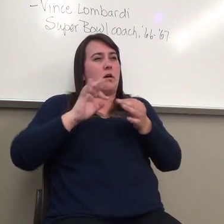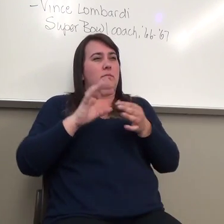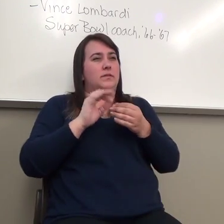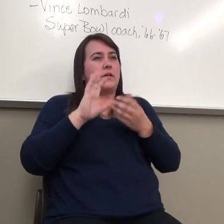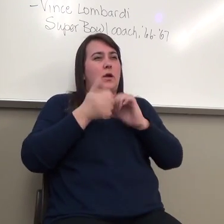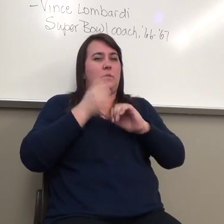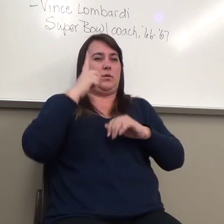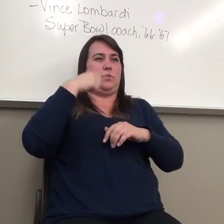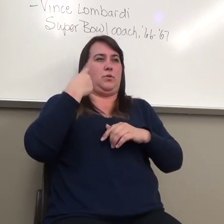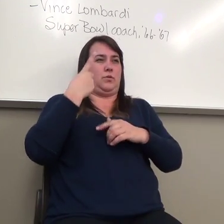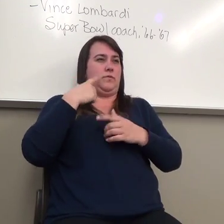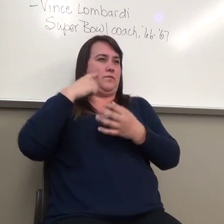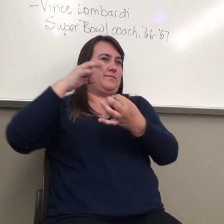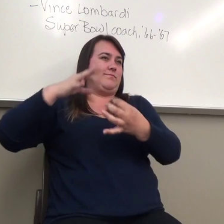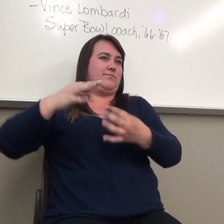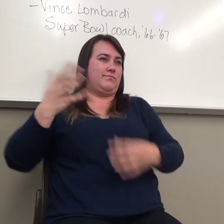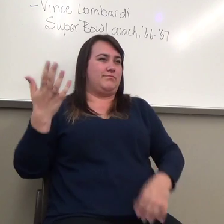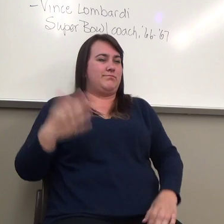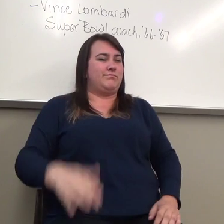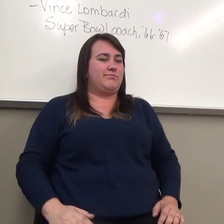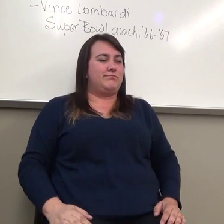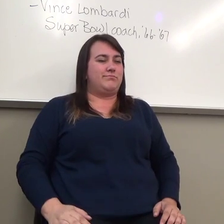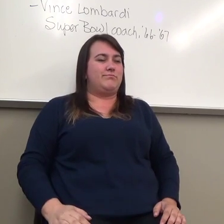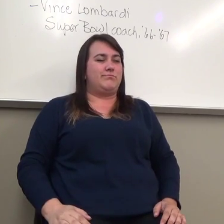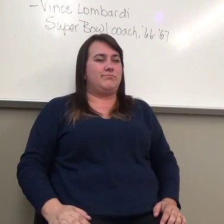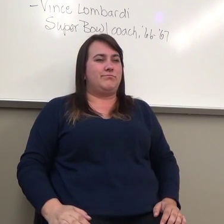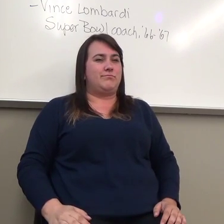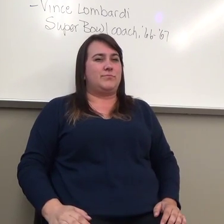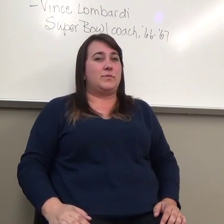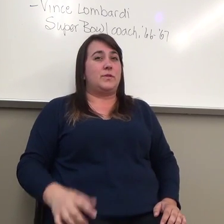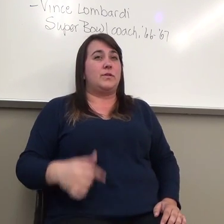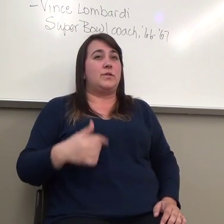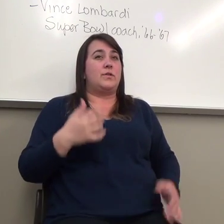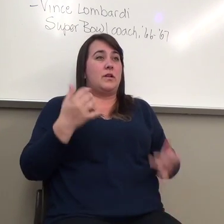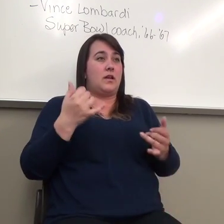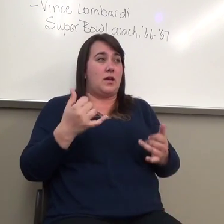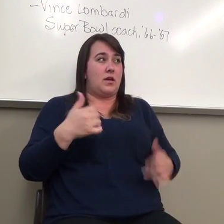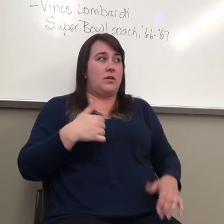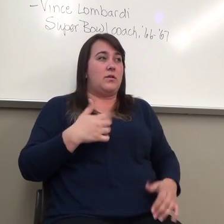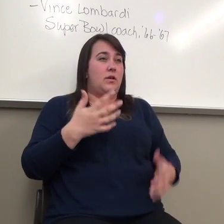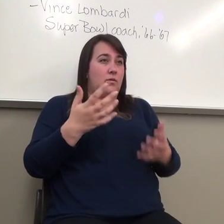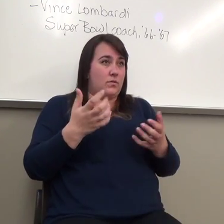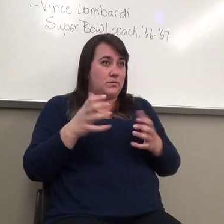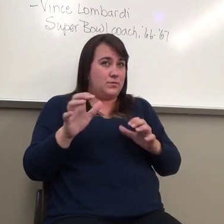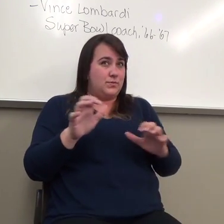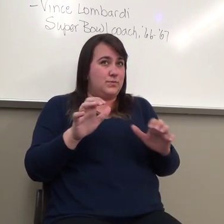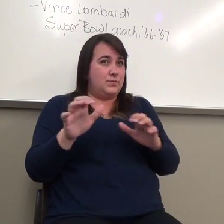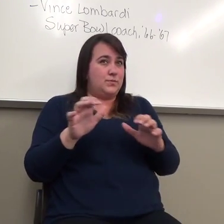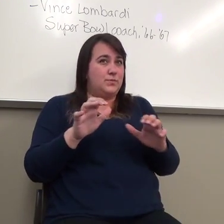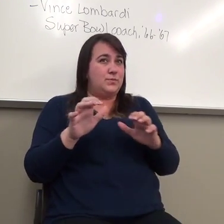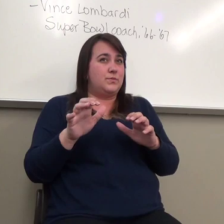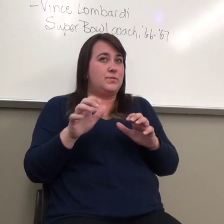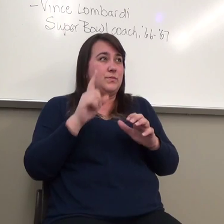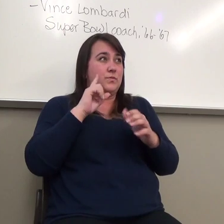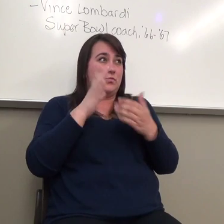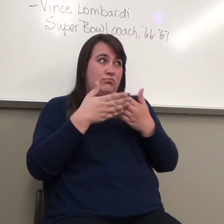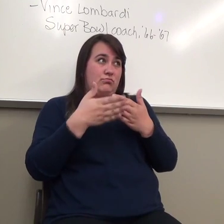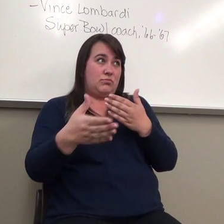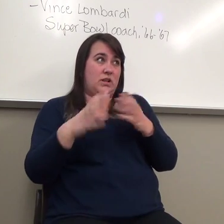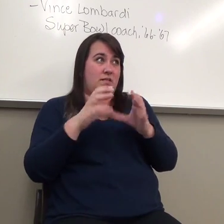we get these back. Okay? So what I would like to do for the rest of the class today, actually,